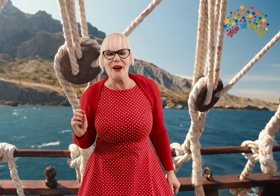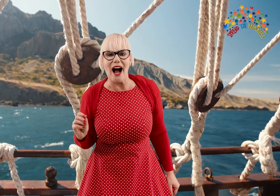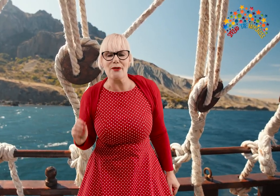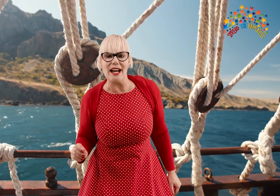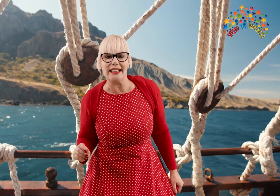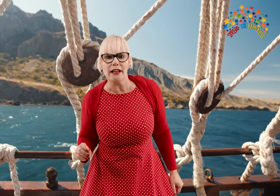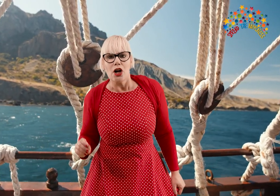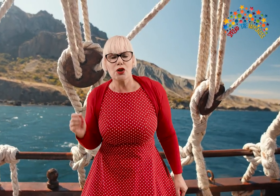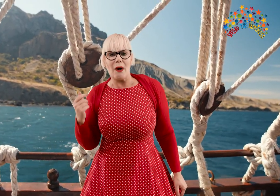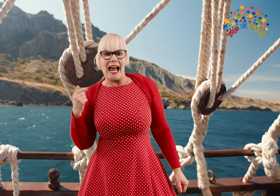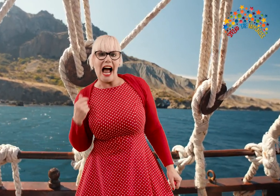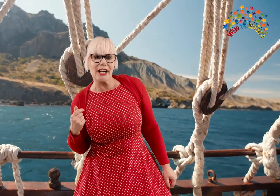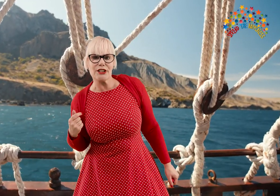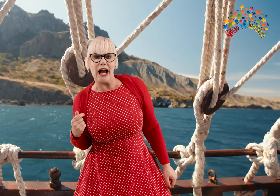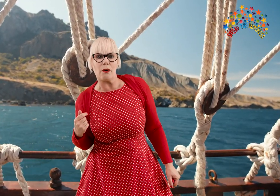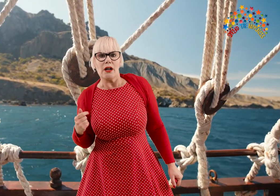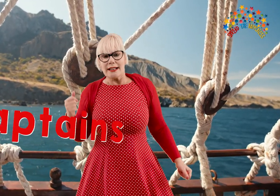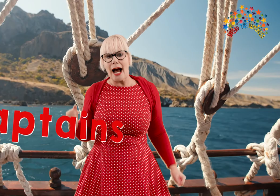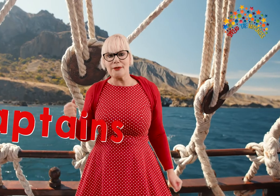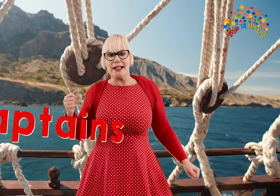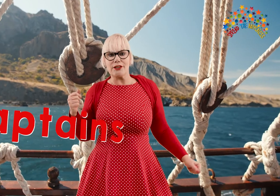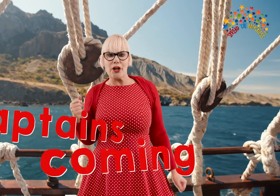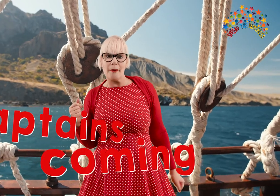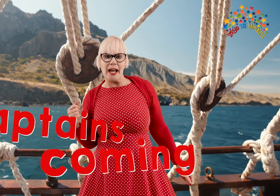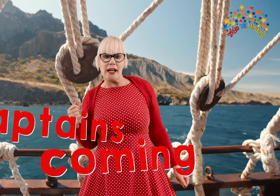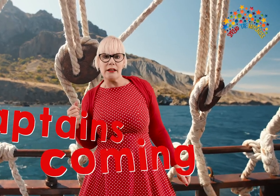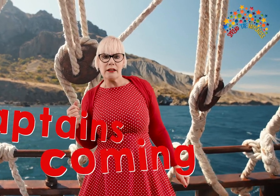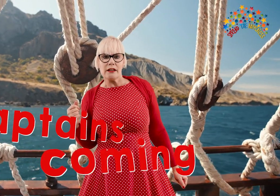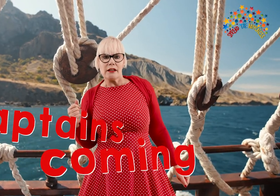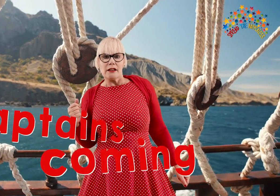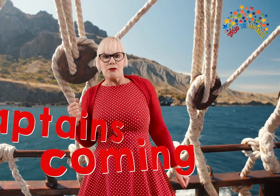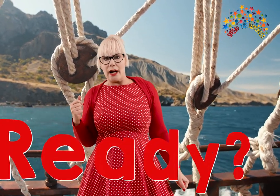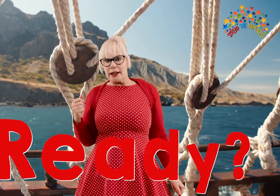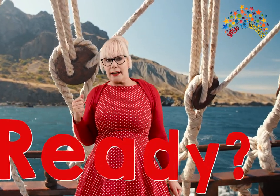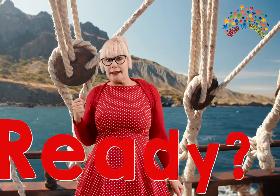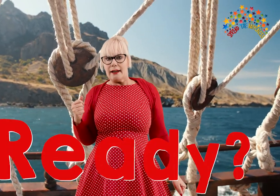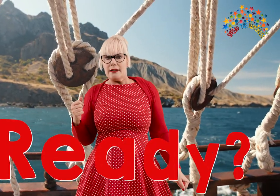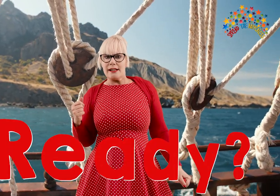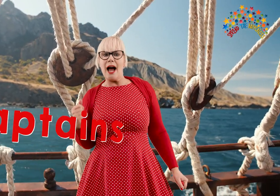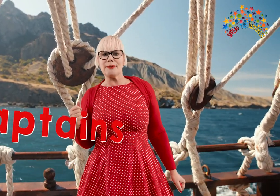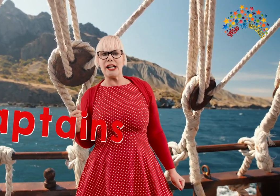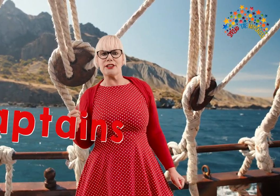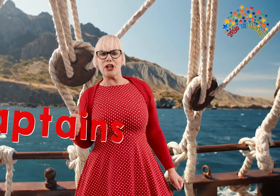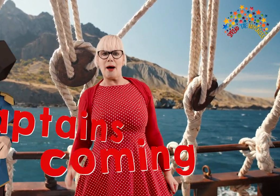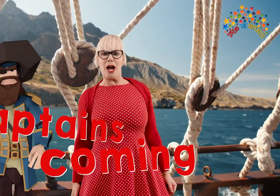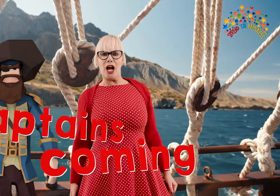are ready. So when I shout, "Captain's coming," ready? Captain's